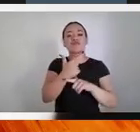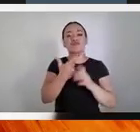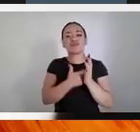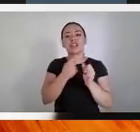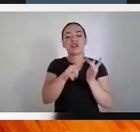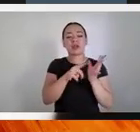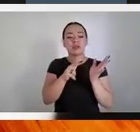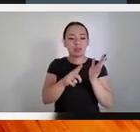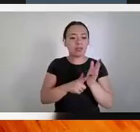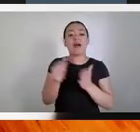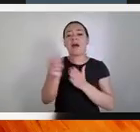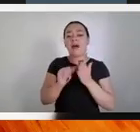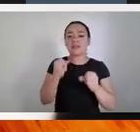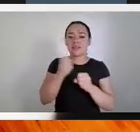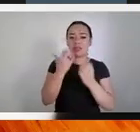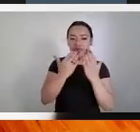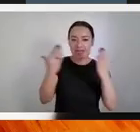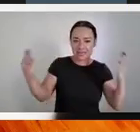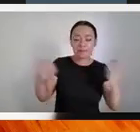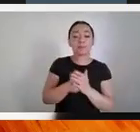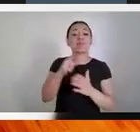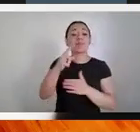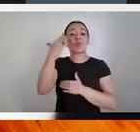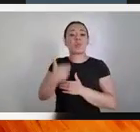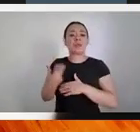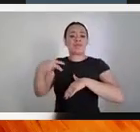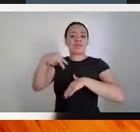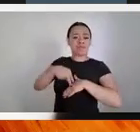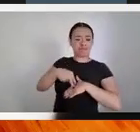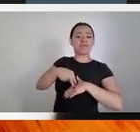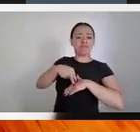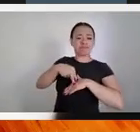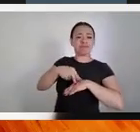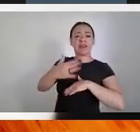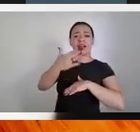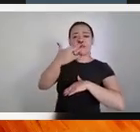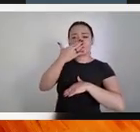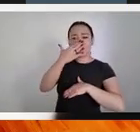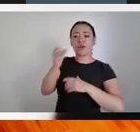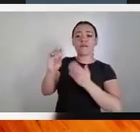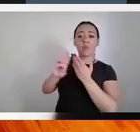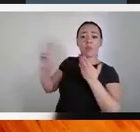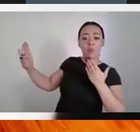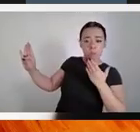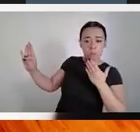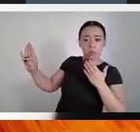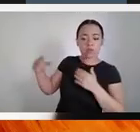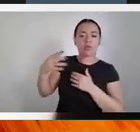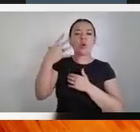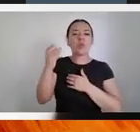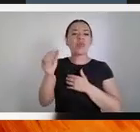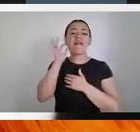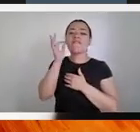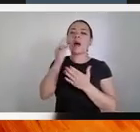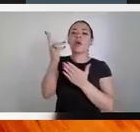with a microphone. She's standing in front of a very large charcoal drawing of a flower on the wall to her right and is pointing to it while